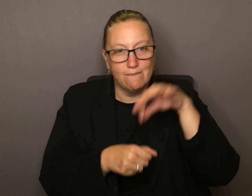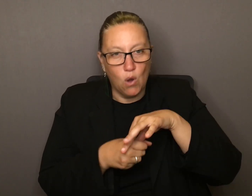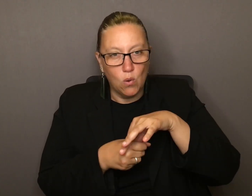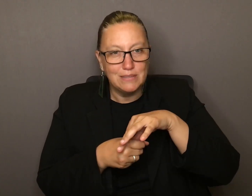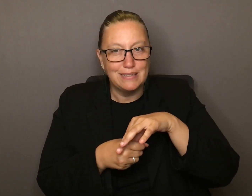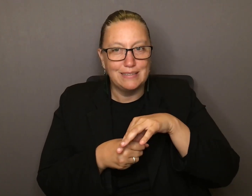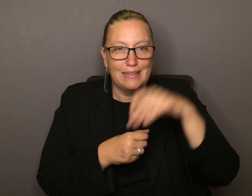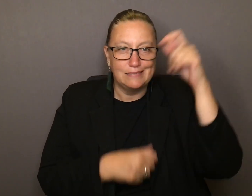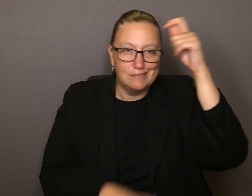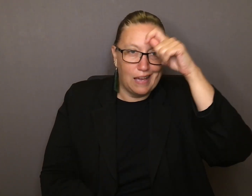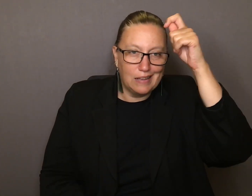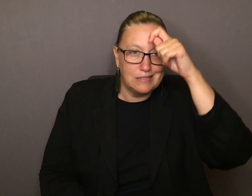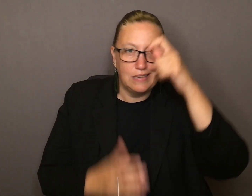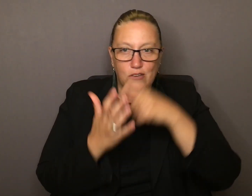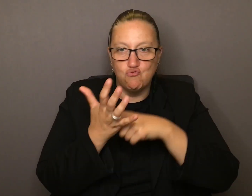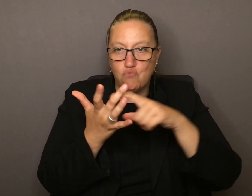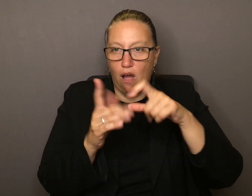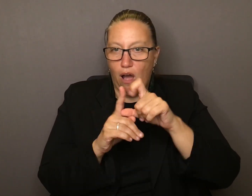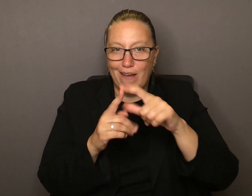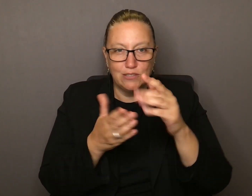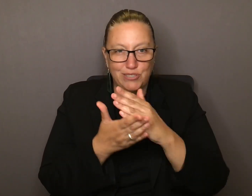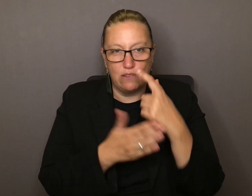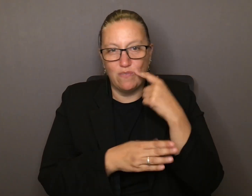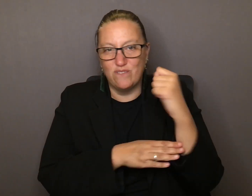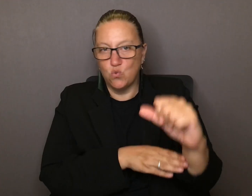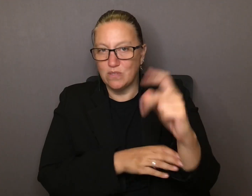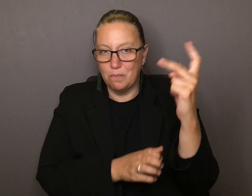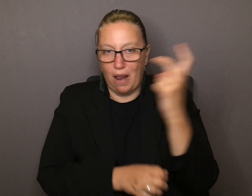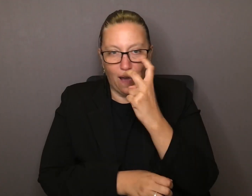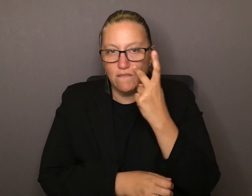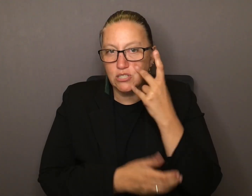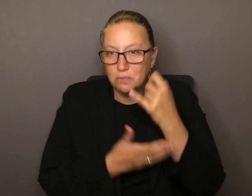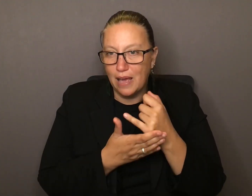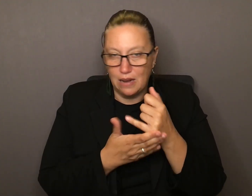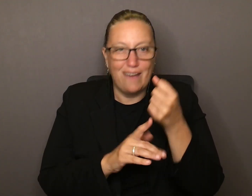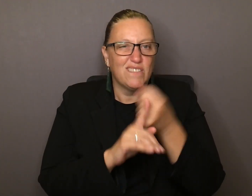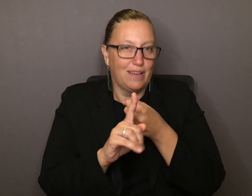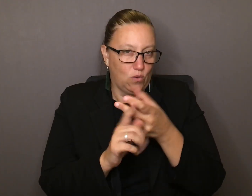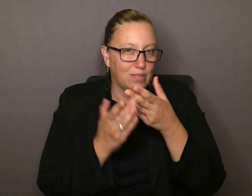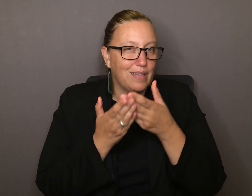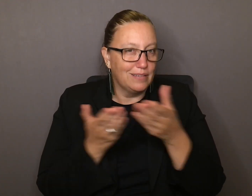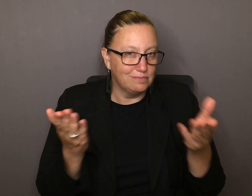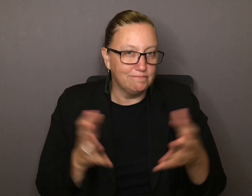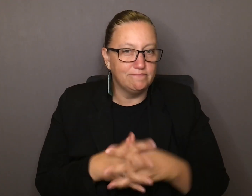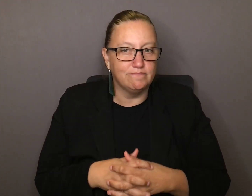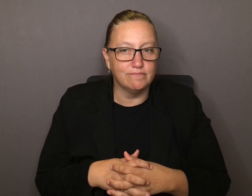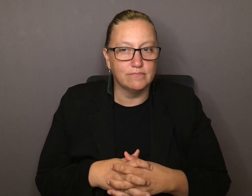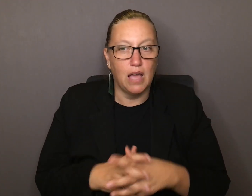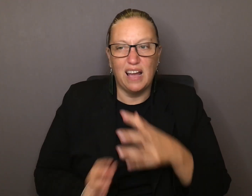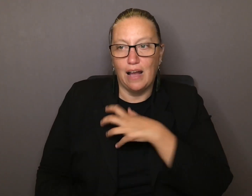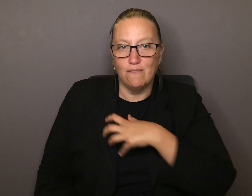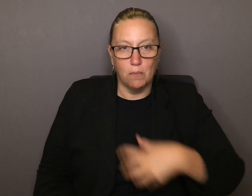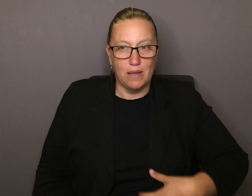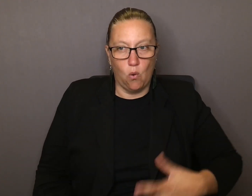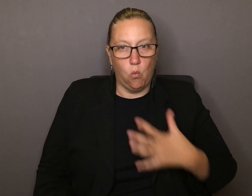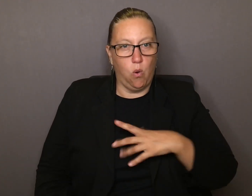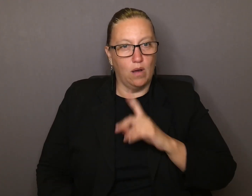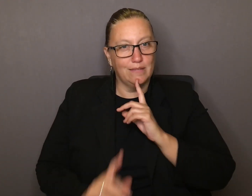and rideshare refusal. We provide advice to government and others in the form of policy positions and